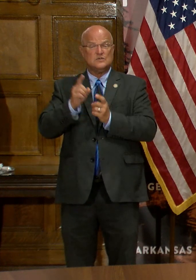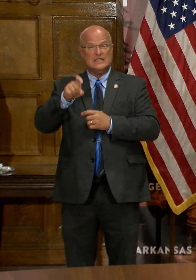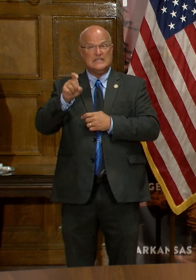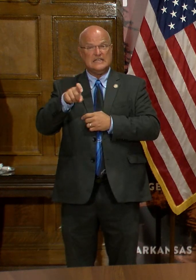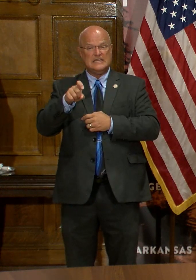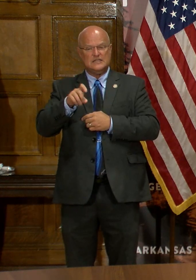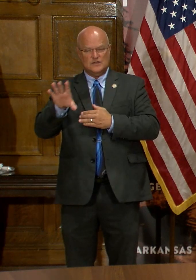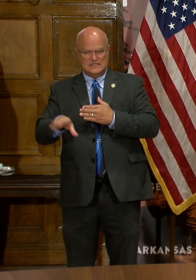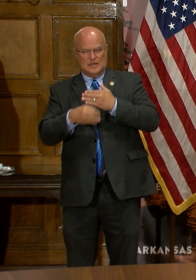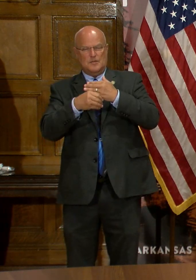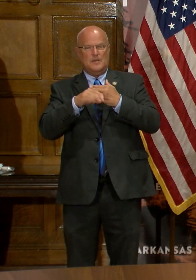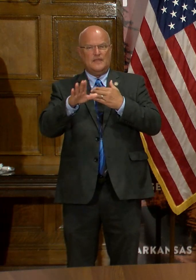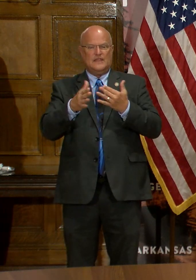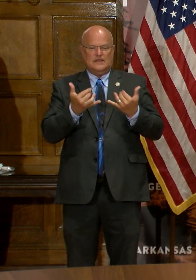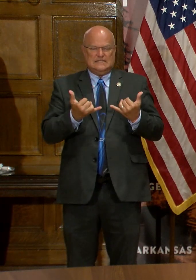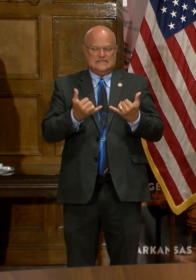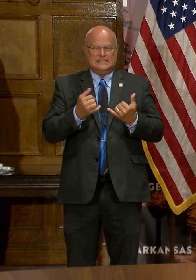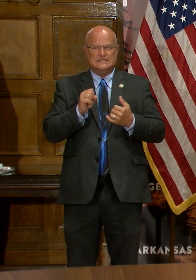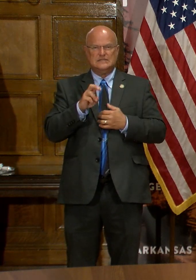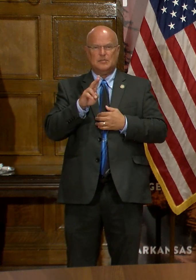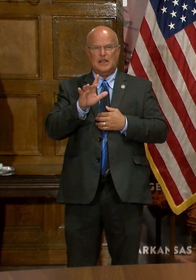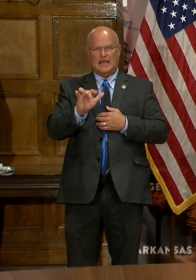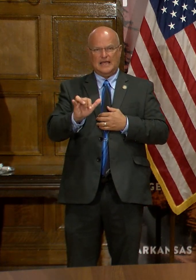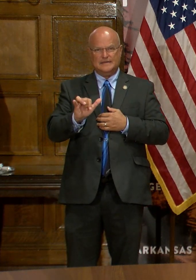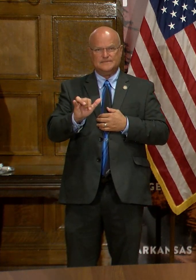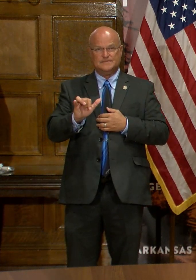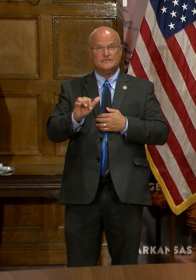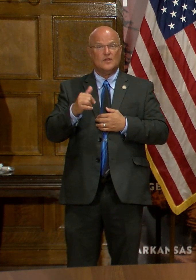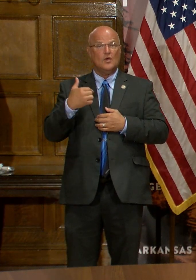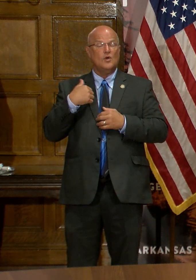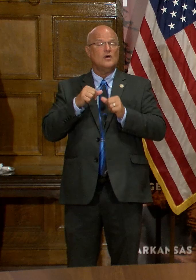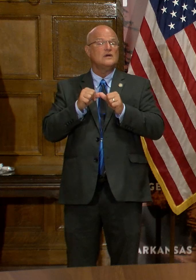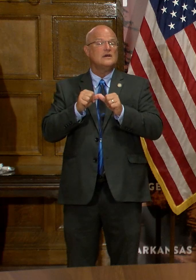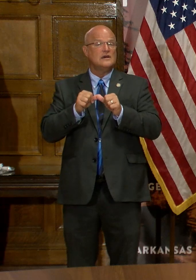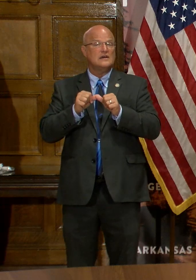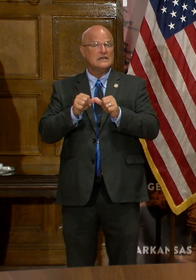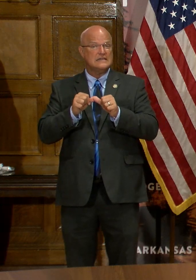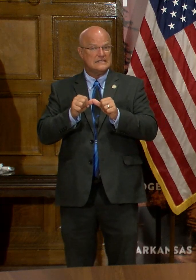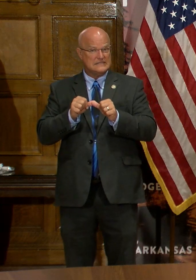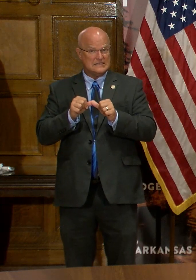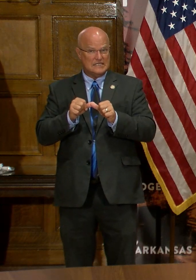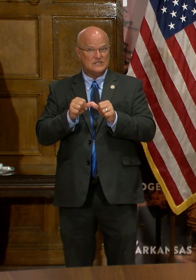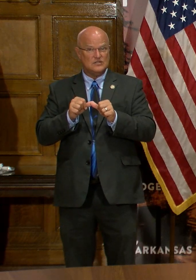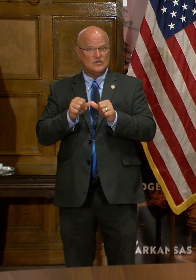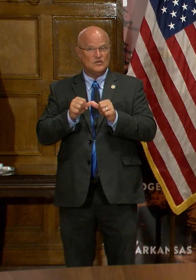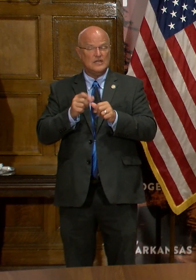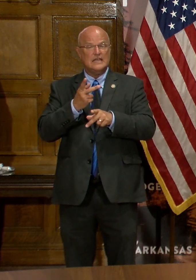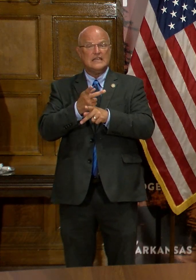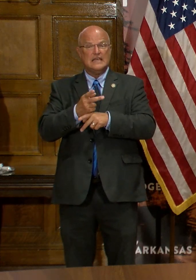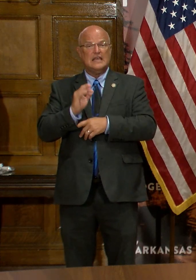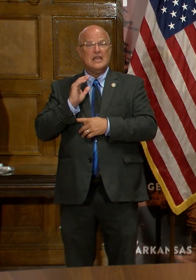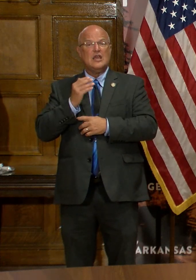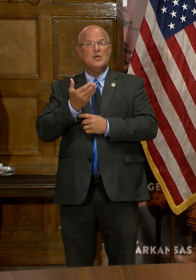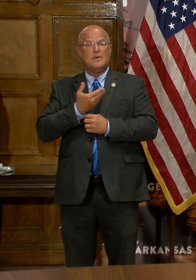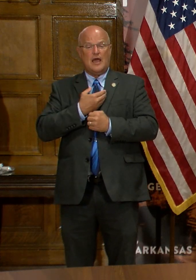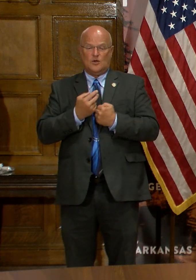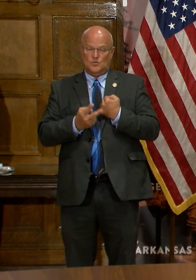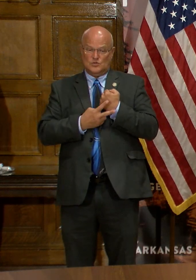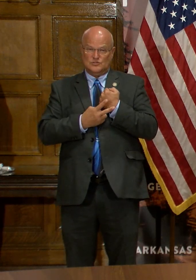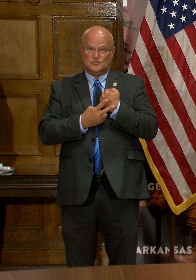to supplement their existing supply. We will continue to keep our strategic